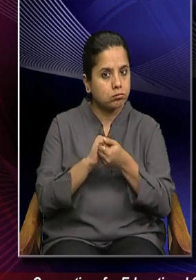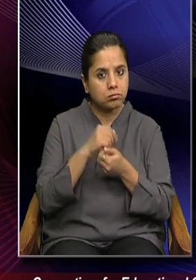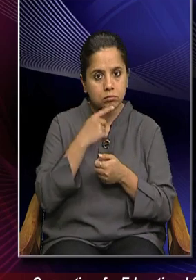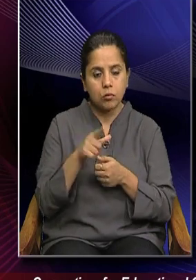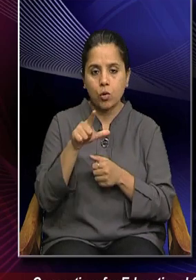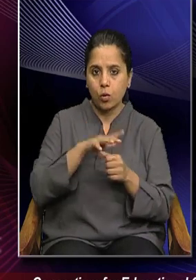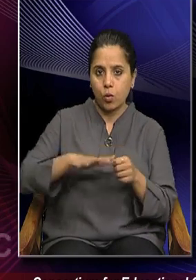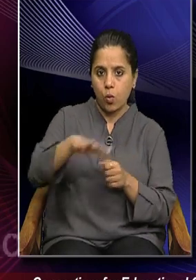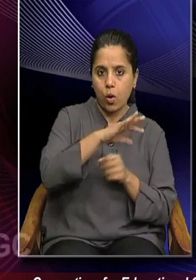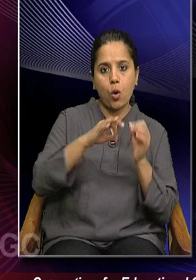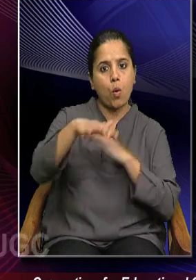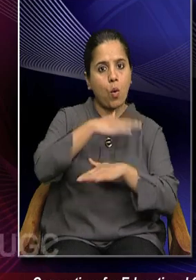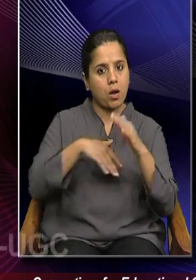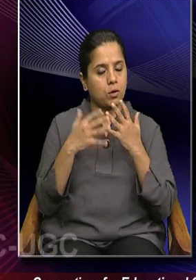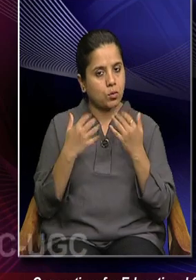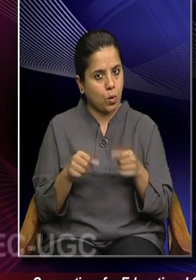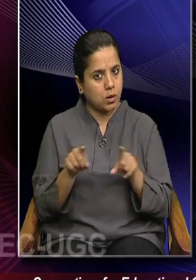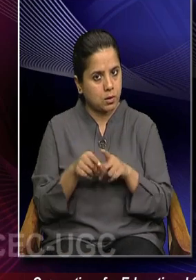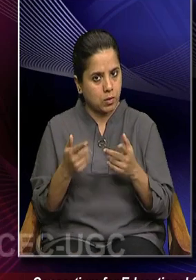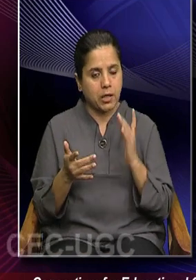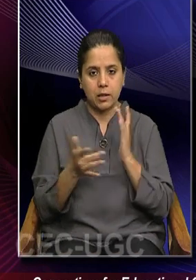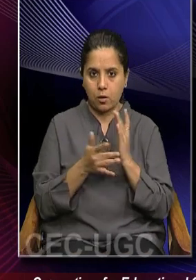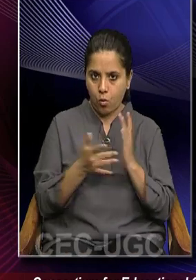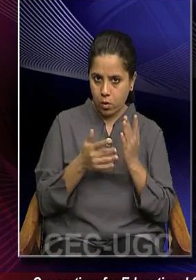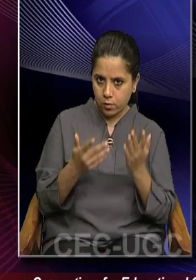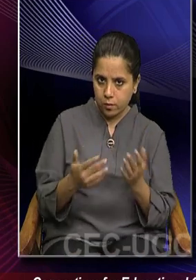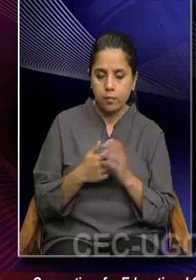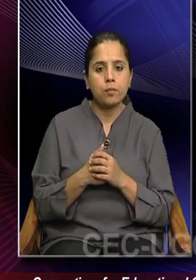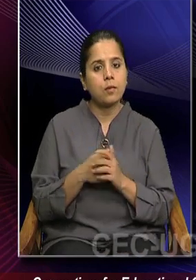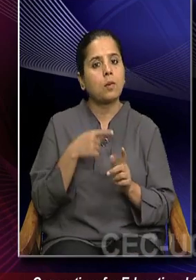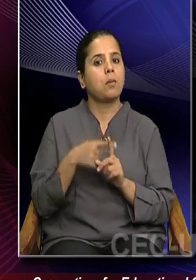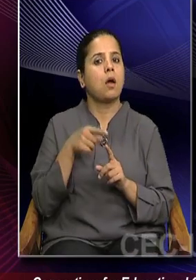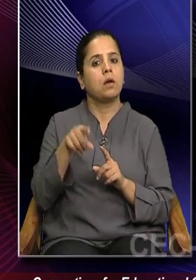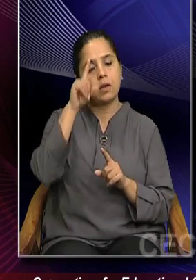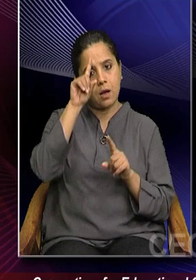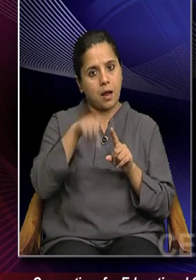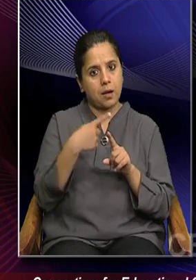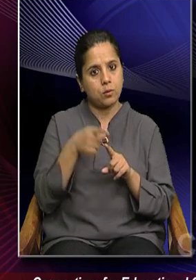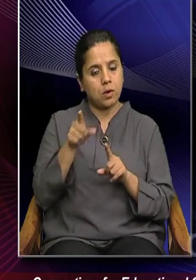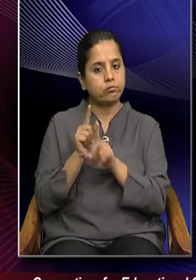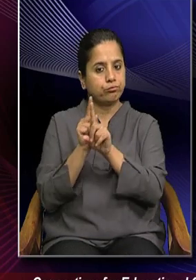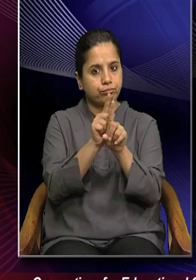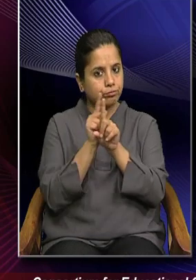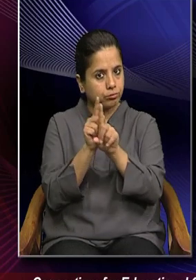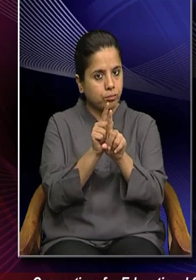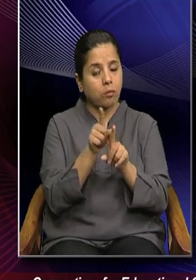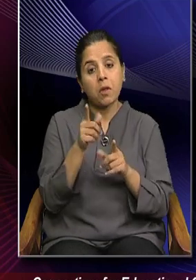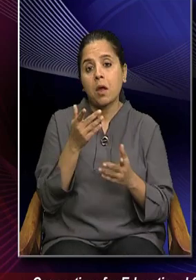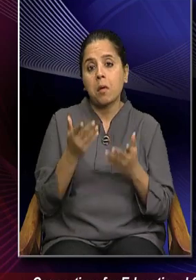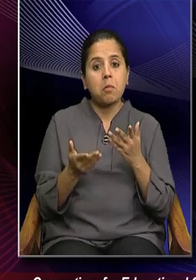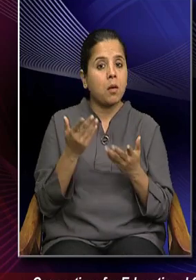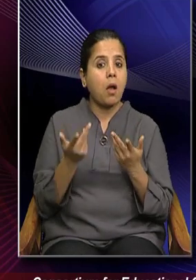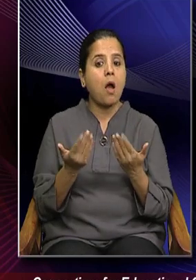the local organizations, technology, or expert mentors, which may not